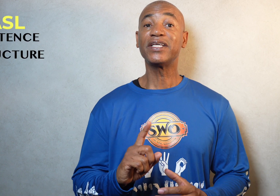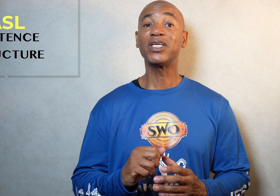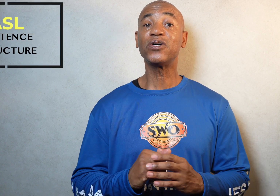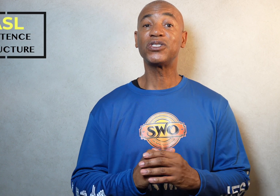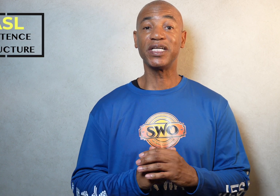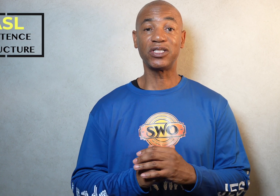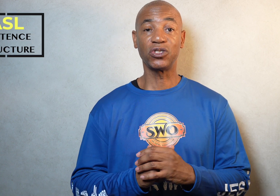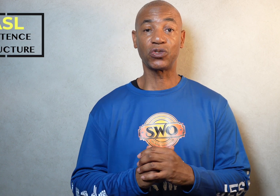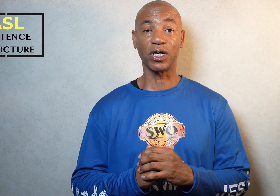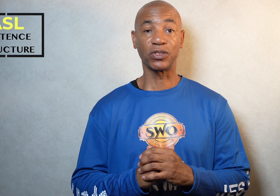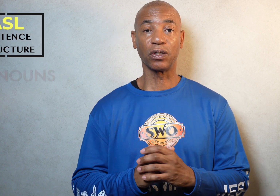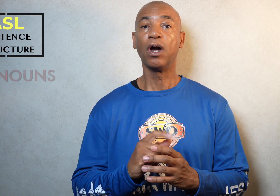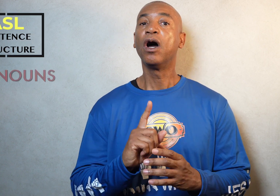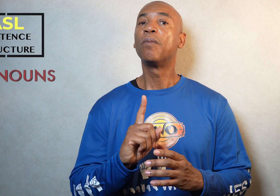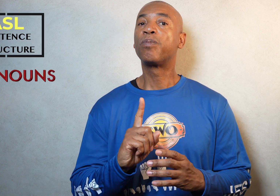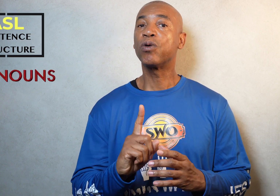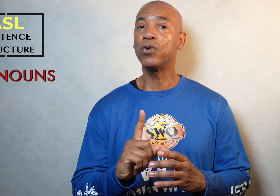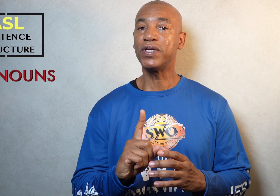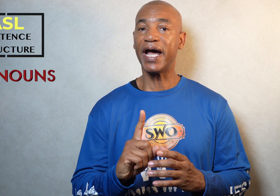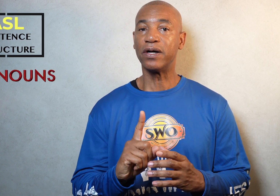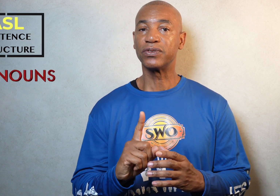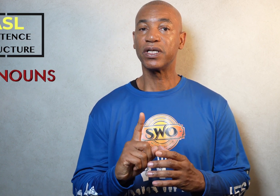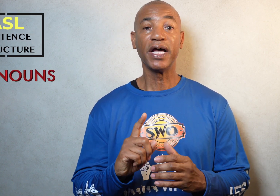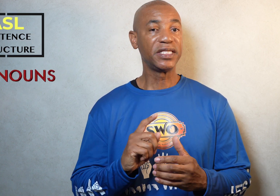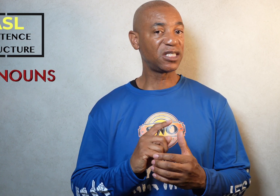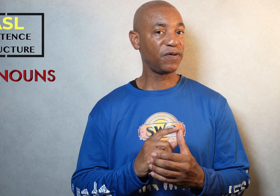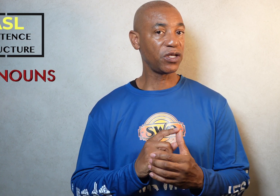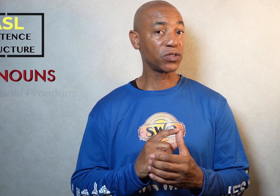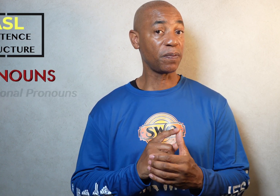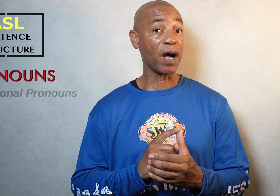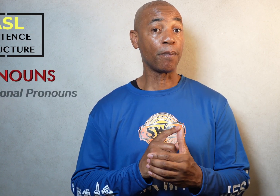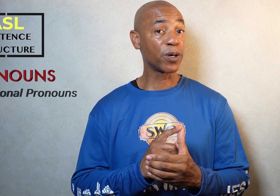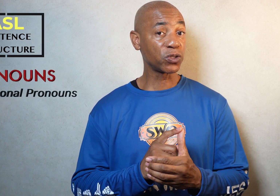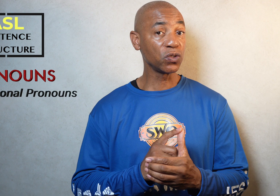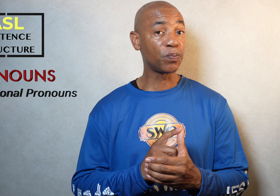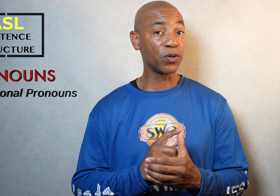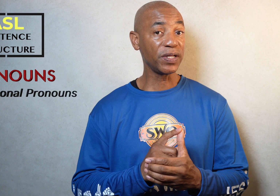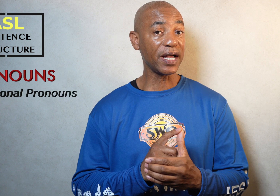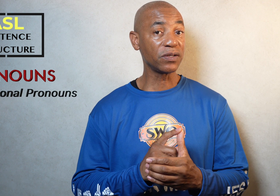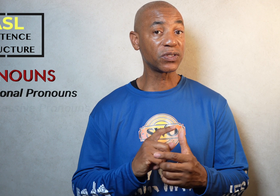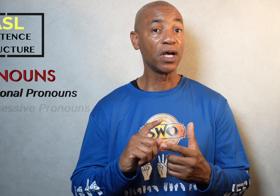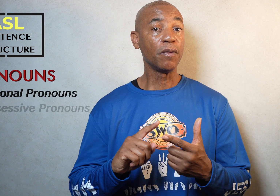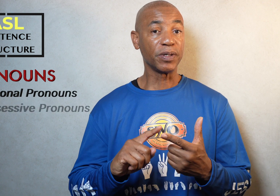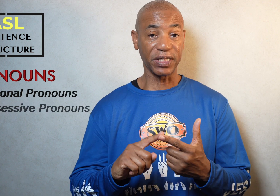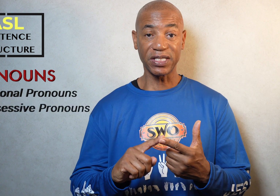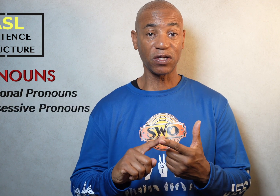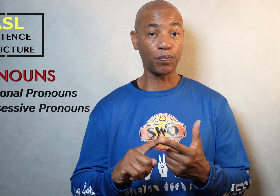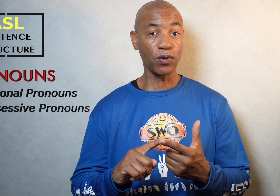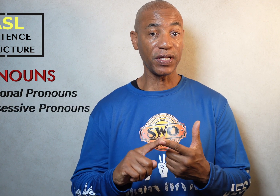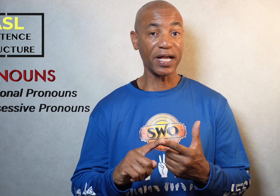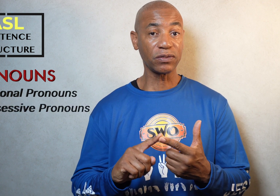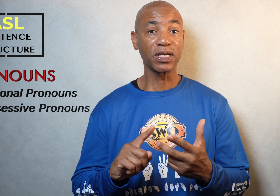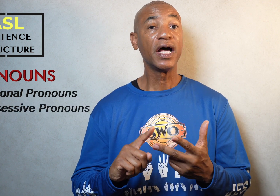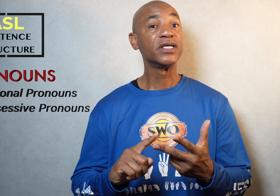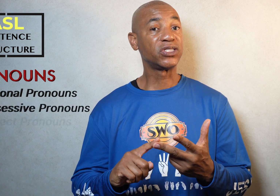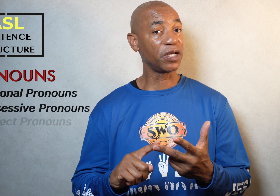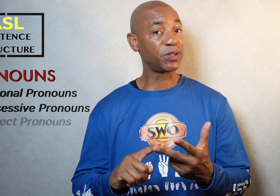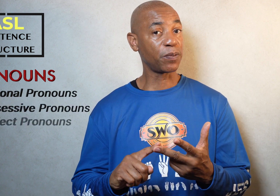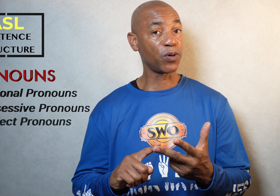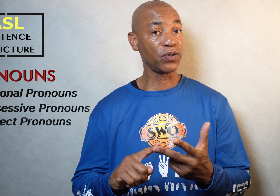ASL sentence structure, pronouns. This video is about personal pronouns, possessive pronouns, subject